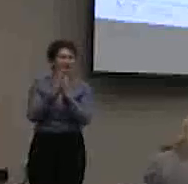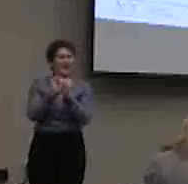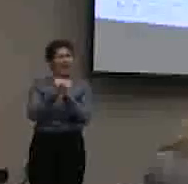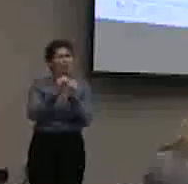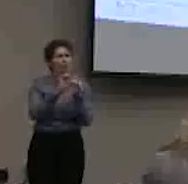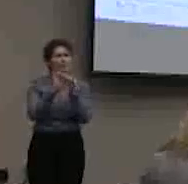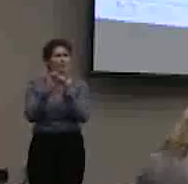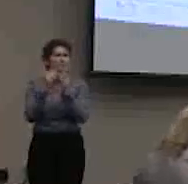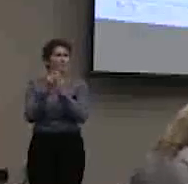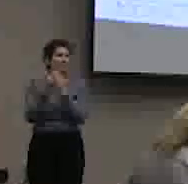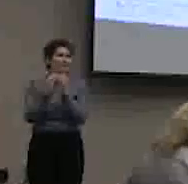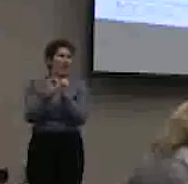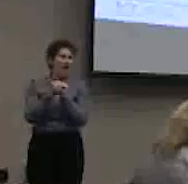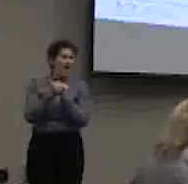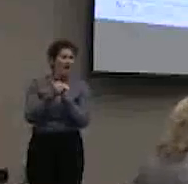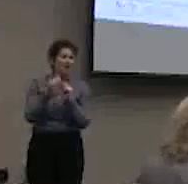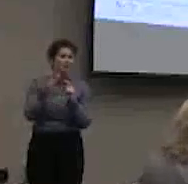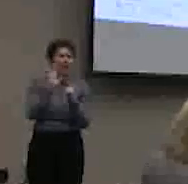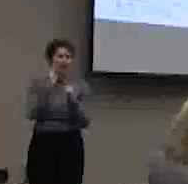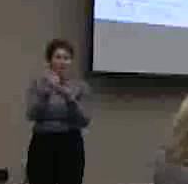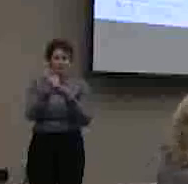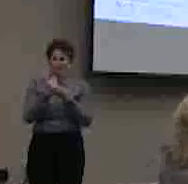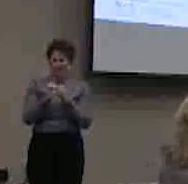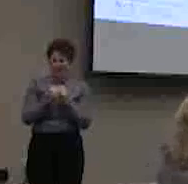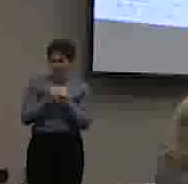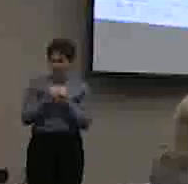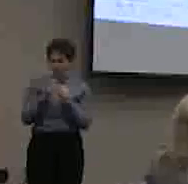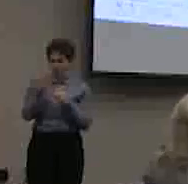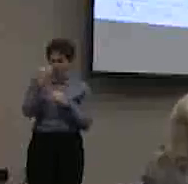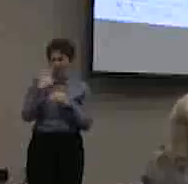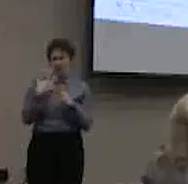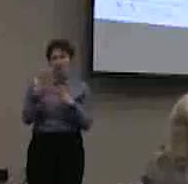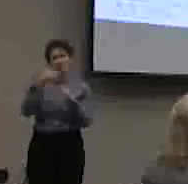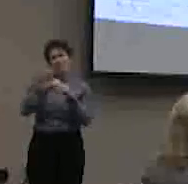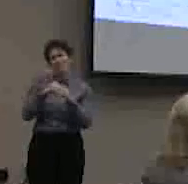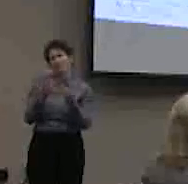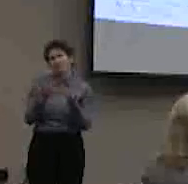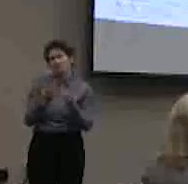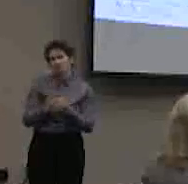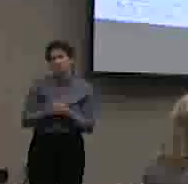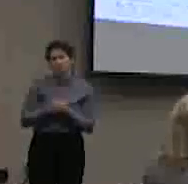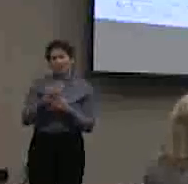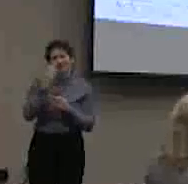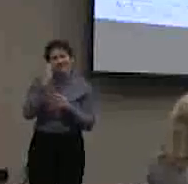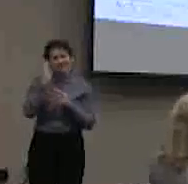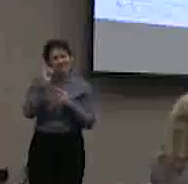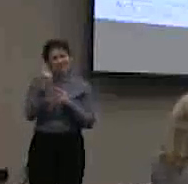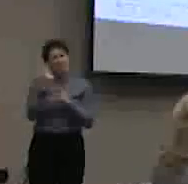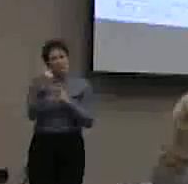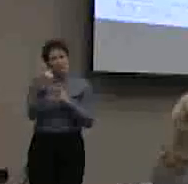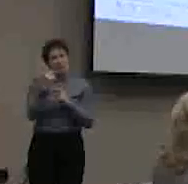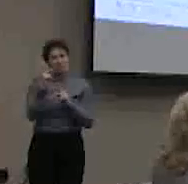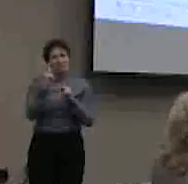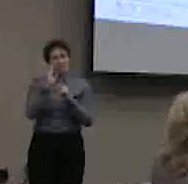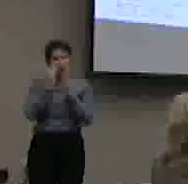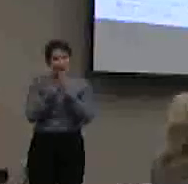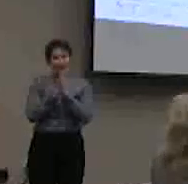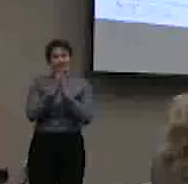me? Why do I want to be a part of this? That's what I'm, that's what they're introducing into it. Thank